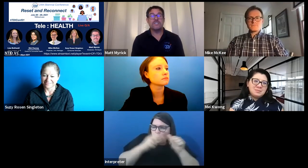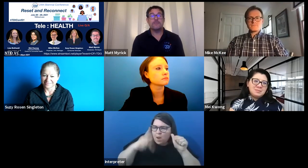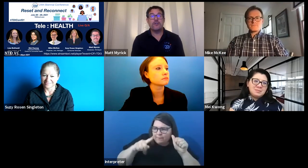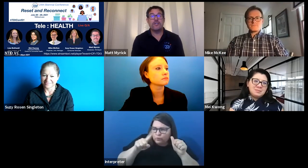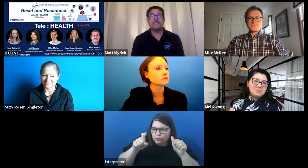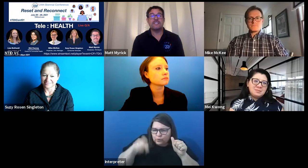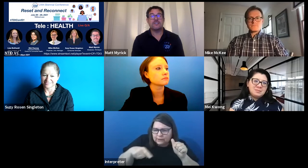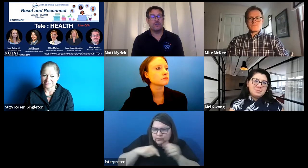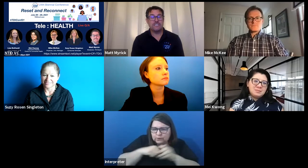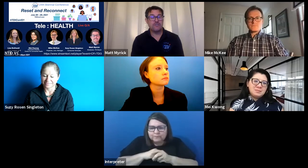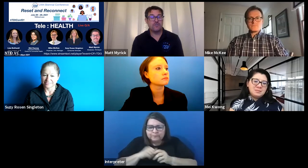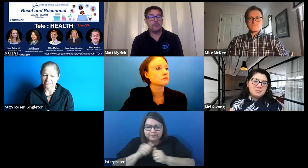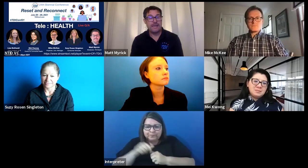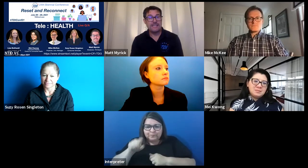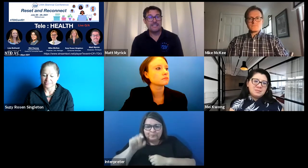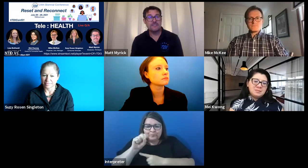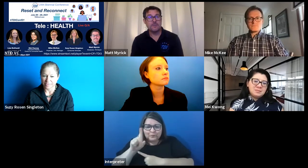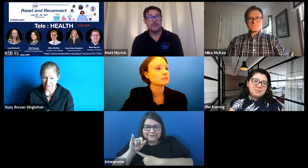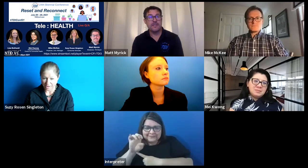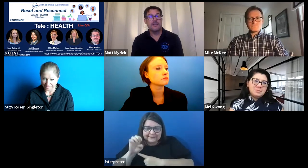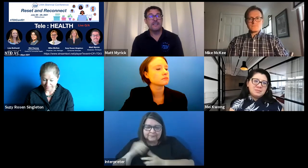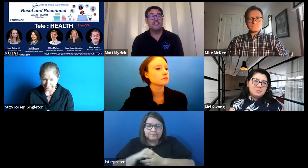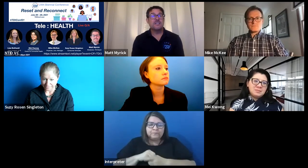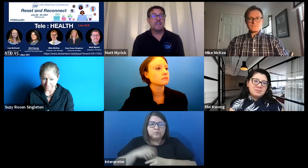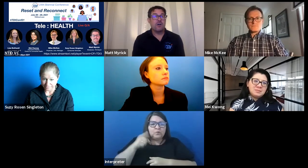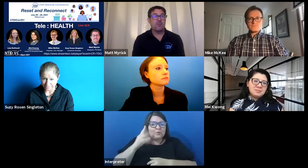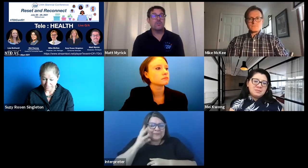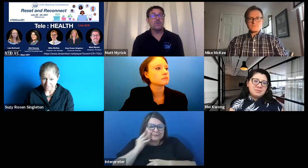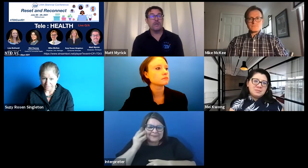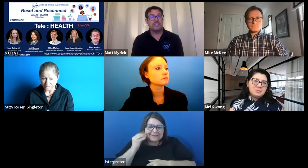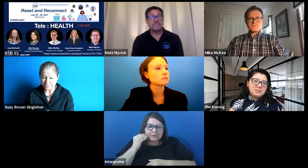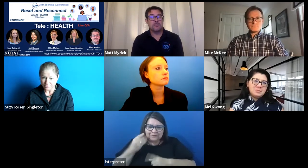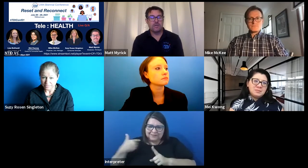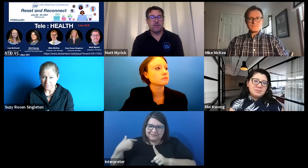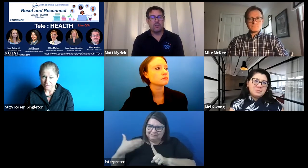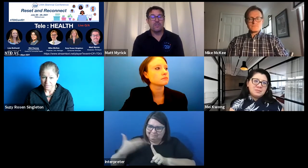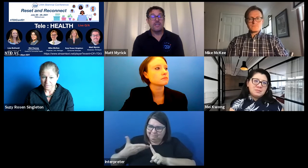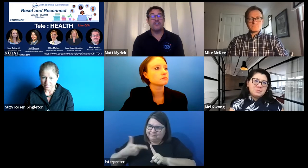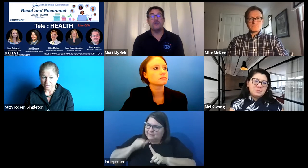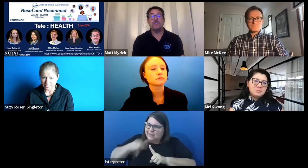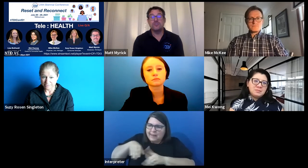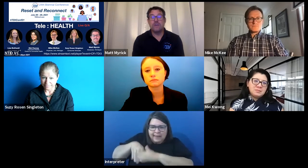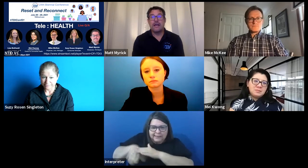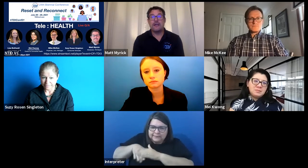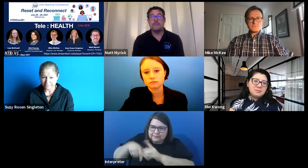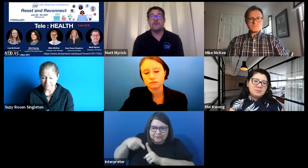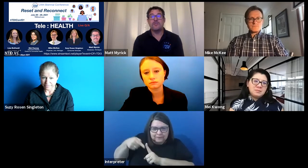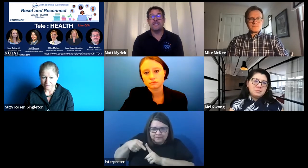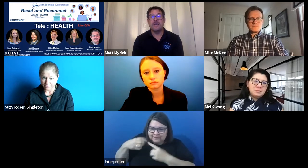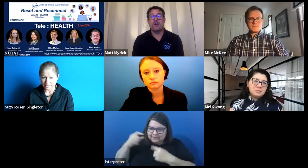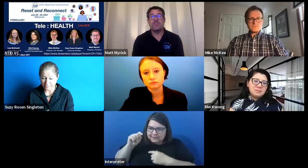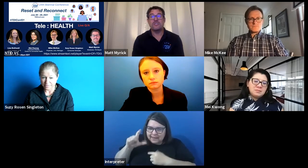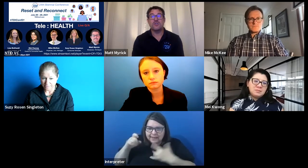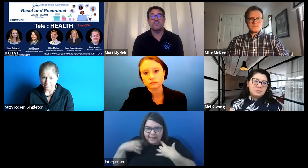You've experienced the transition from inaccessibility telehealth to accessible telehealth. Can you describe